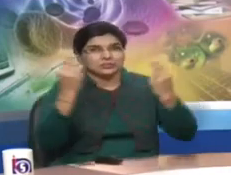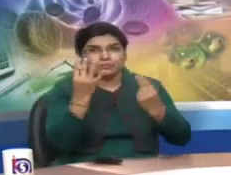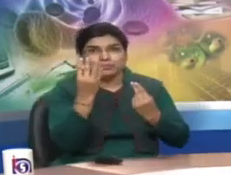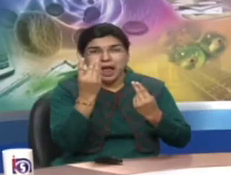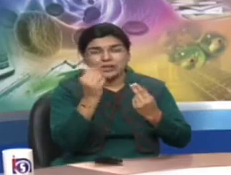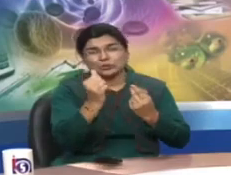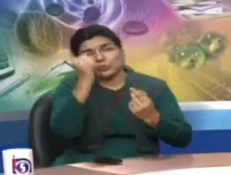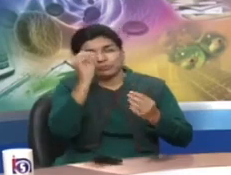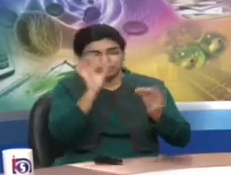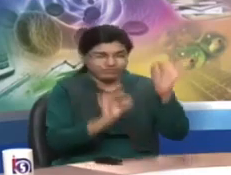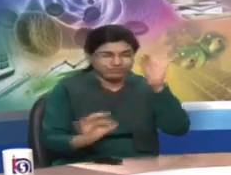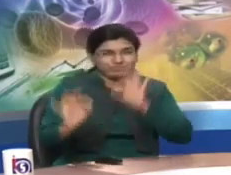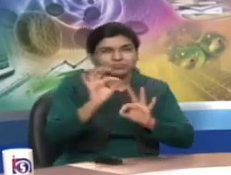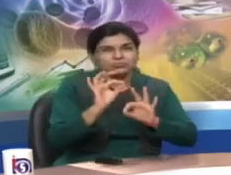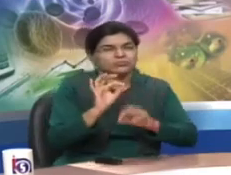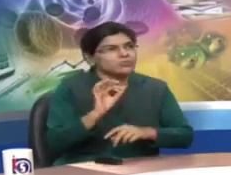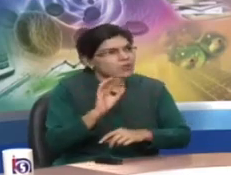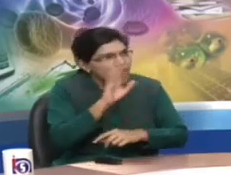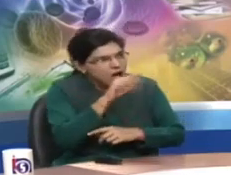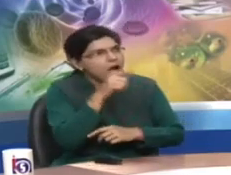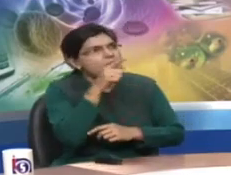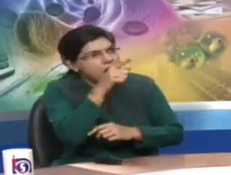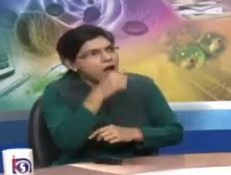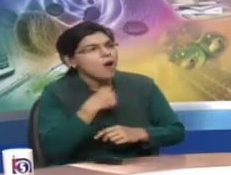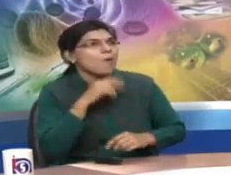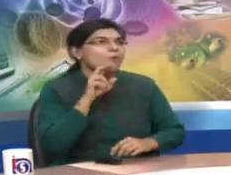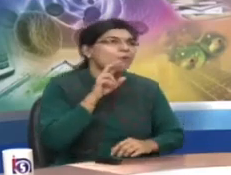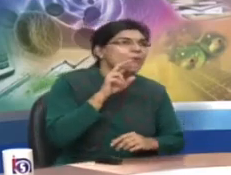care what Archimedes did.